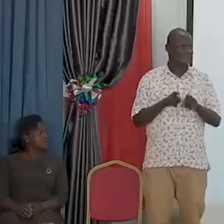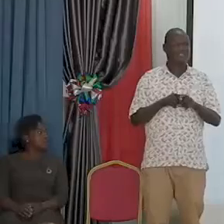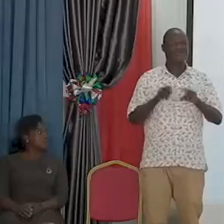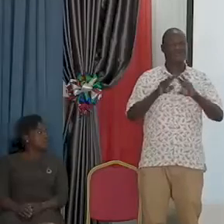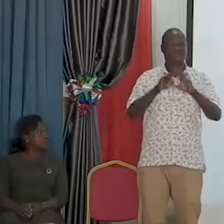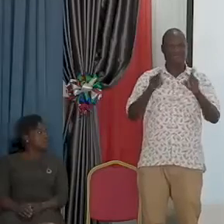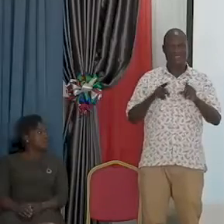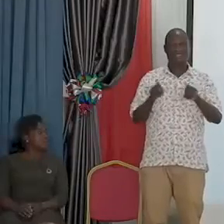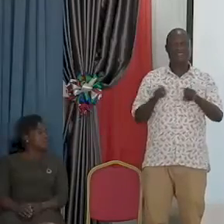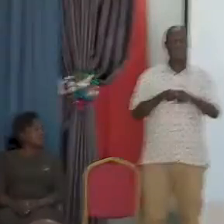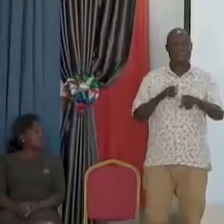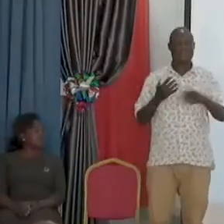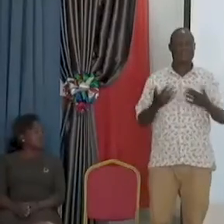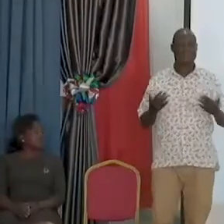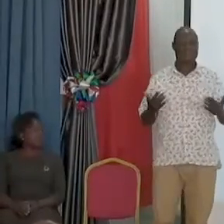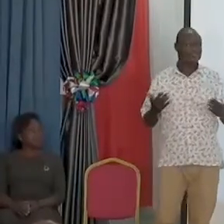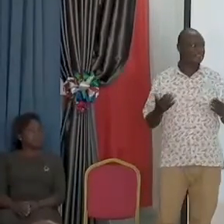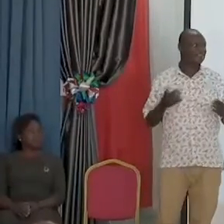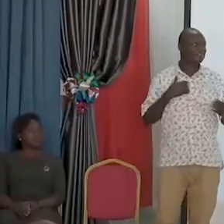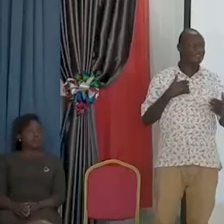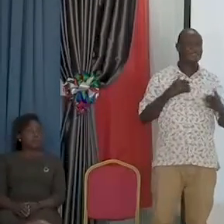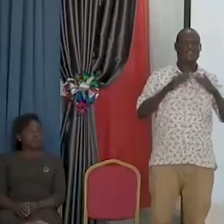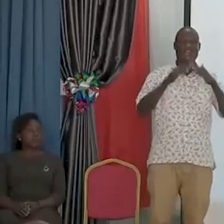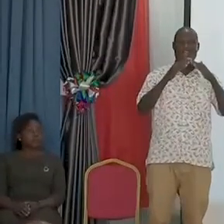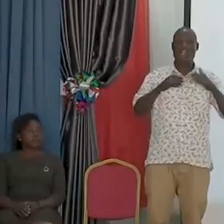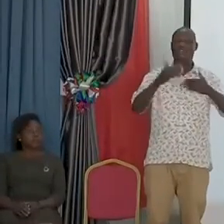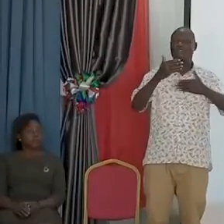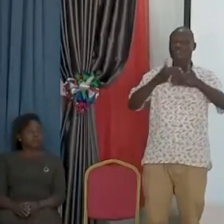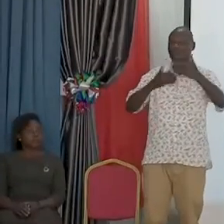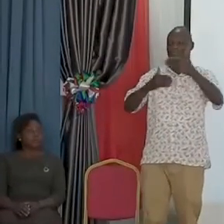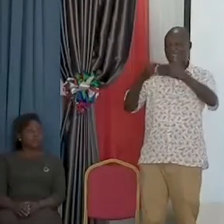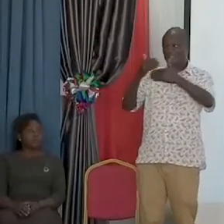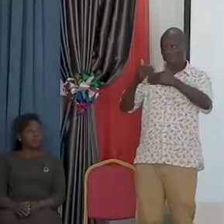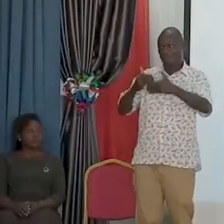the same thing. This is a house to build and to step into.